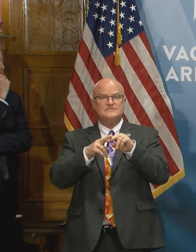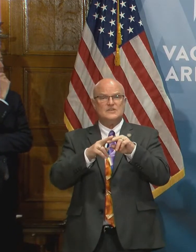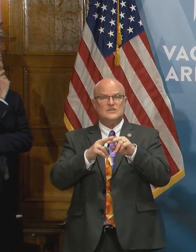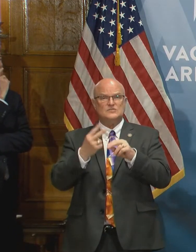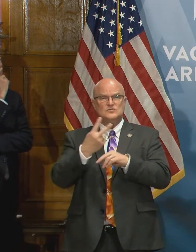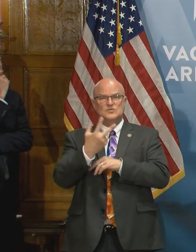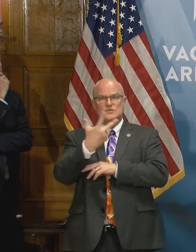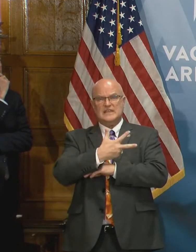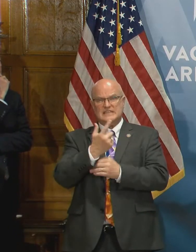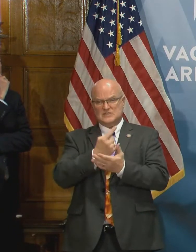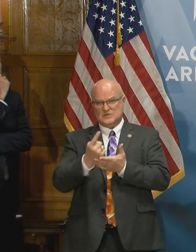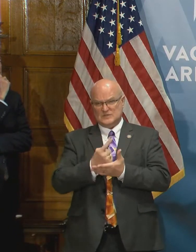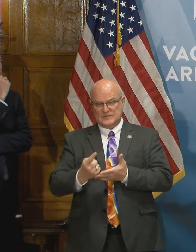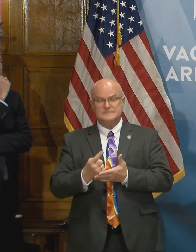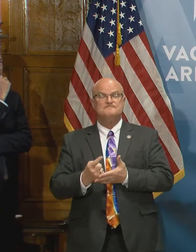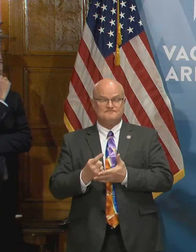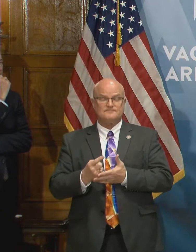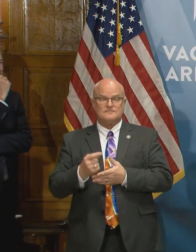few days and week.